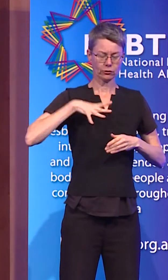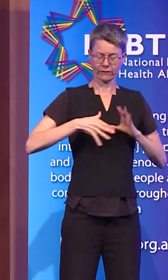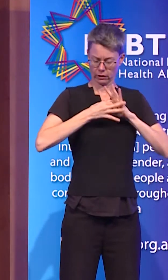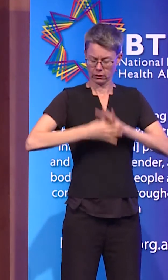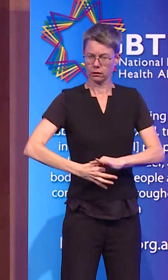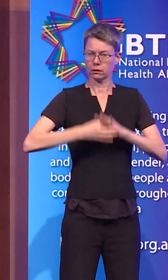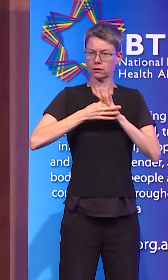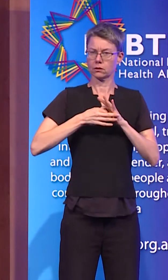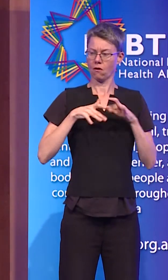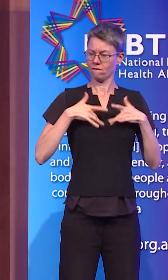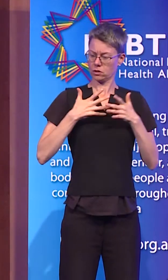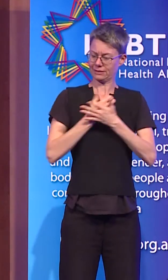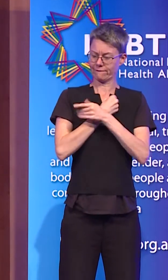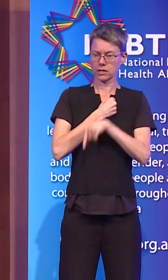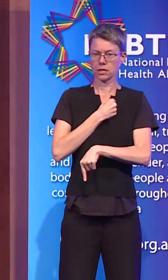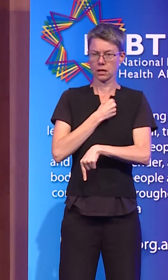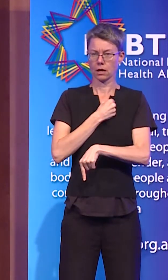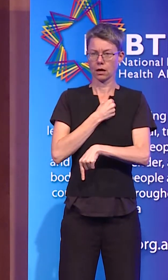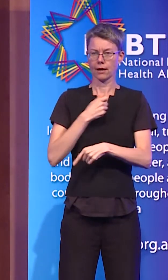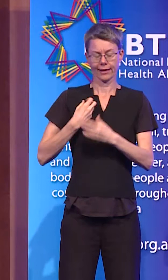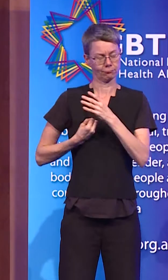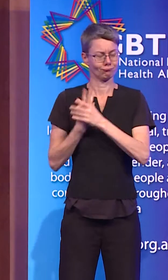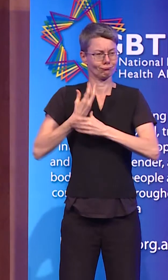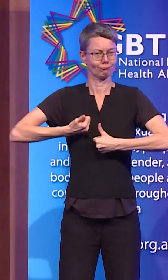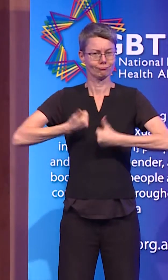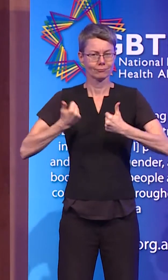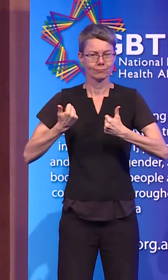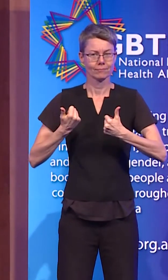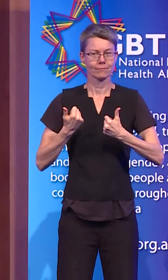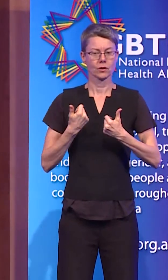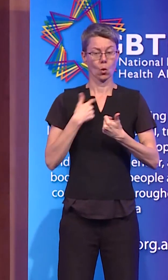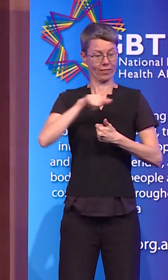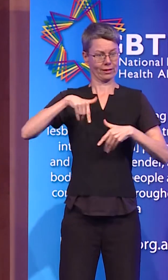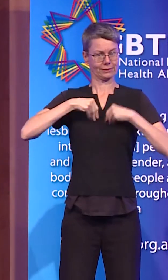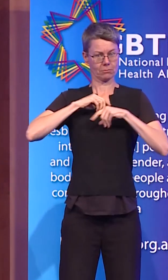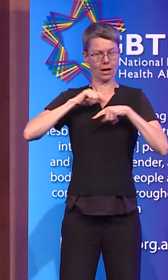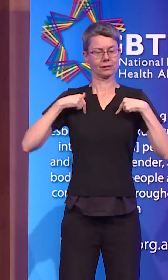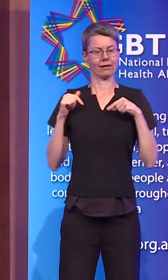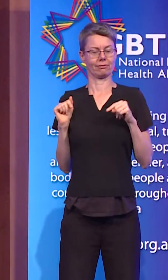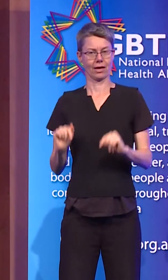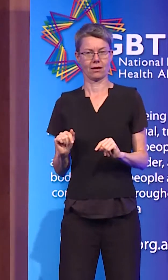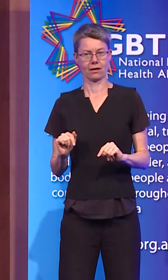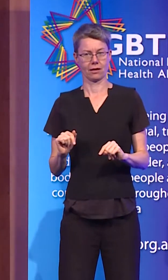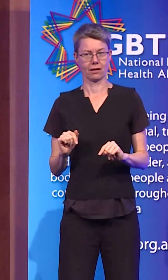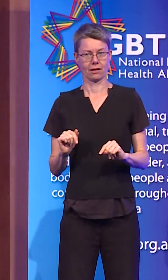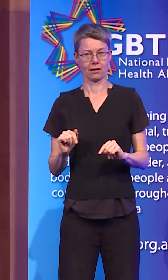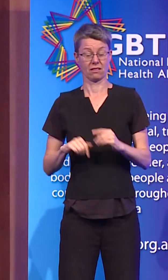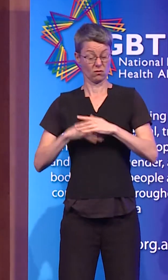of knowing where we feel safe, where we can thrive, where we are accepted in all our